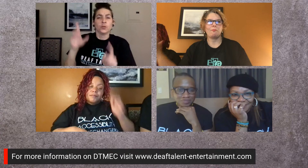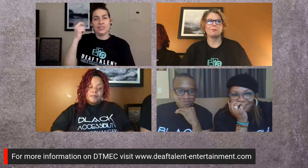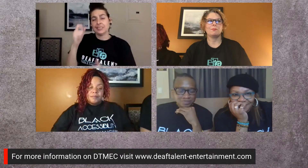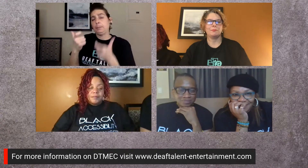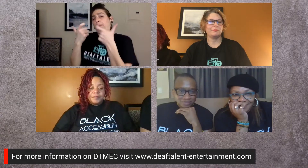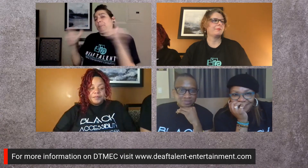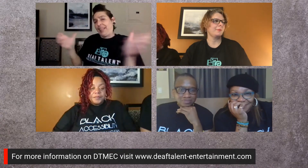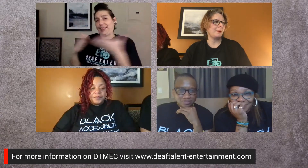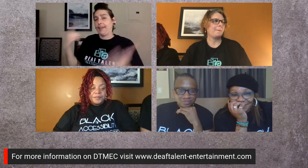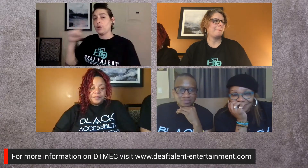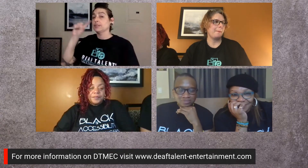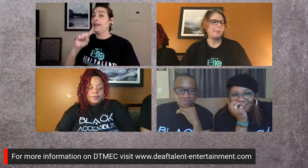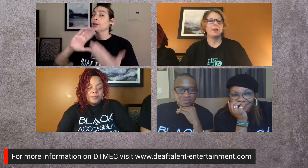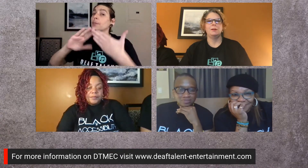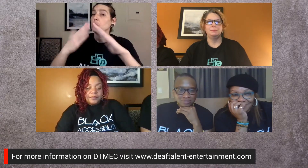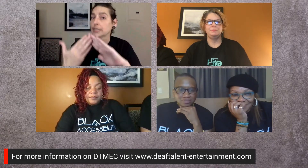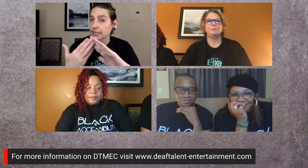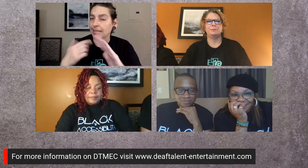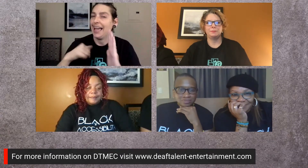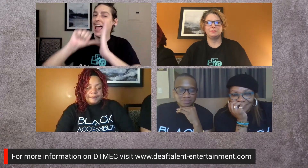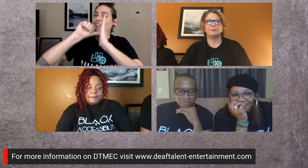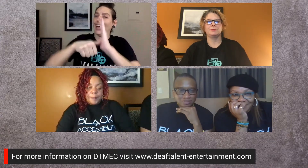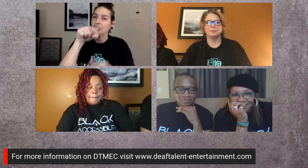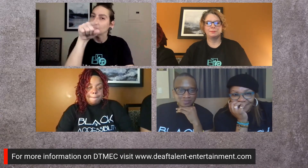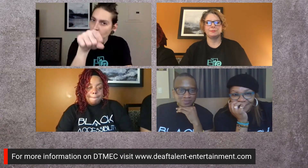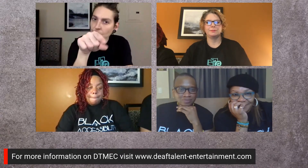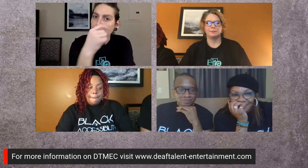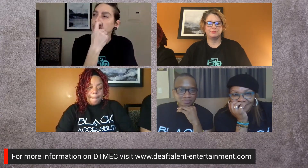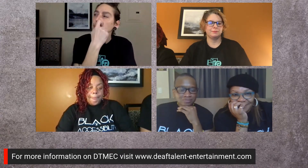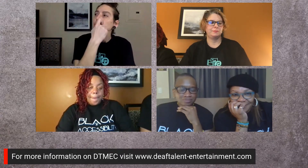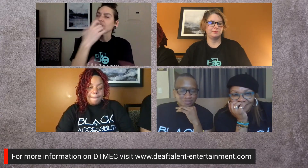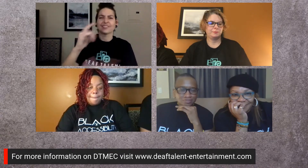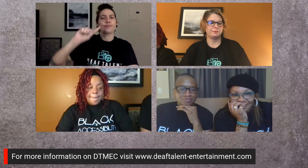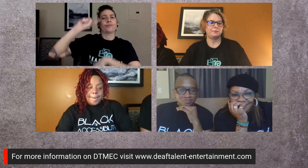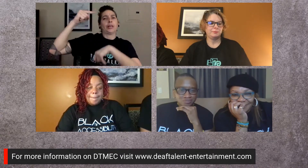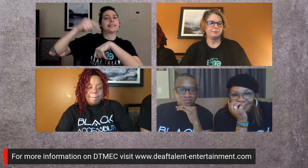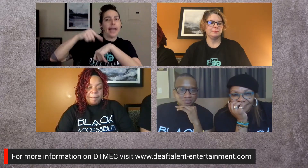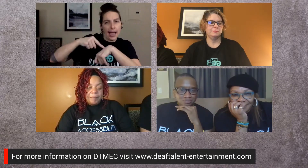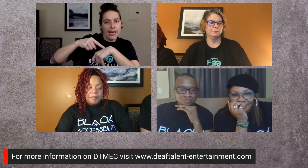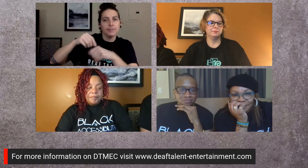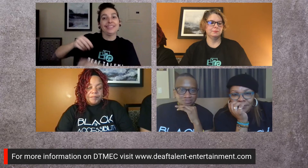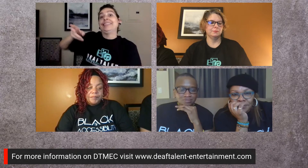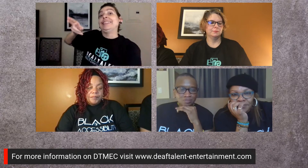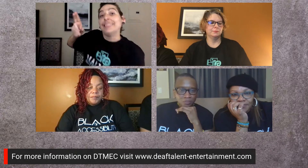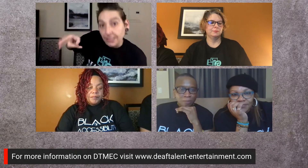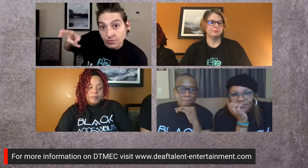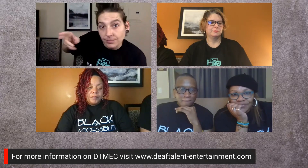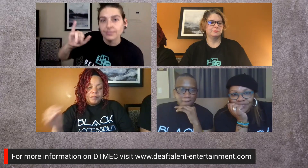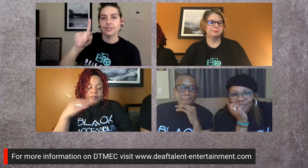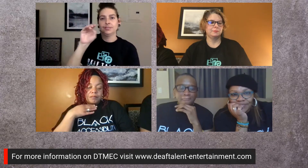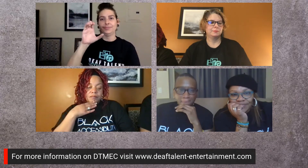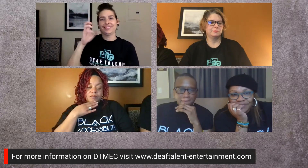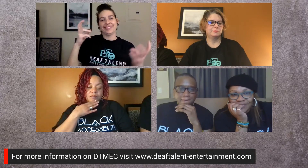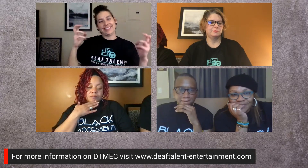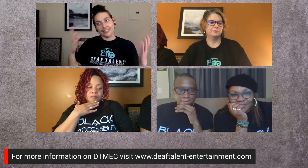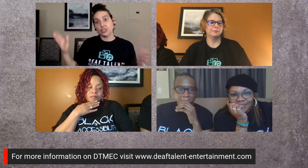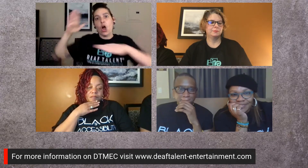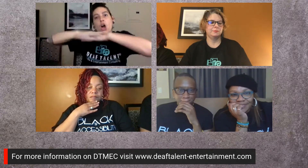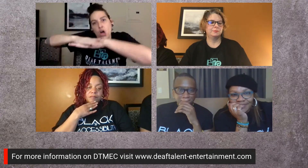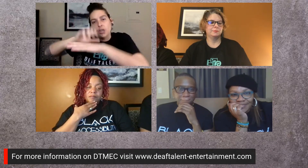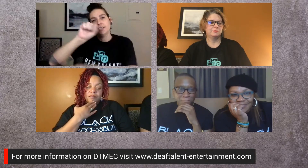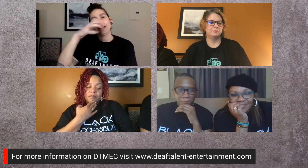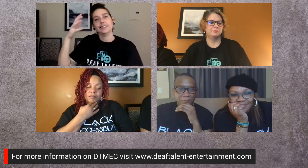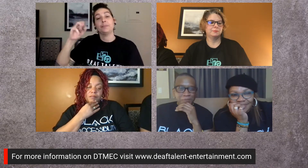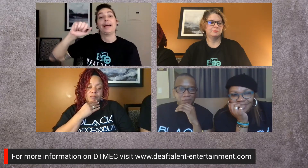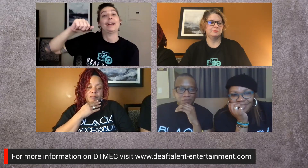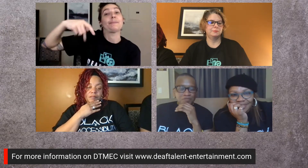It was a really big thing to be at Sundance. It was really big for the deaf community and especially for you guys. It was the first time in